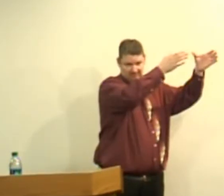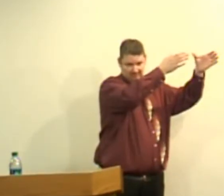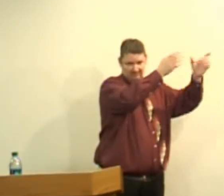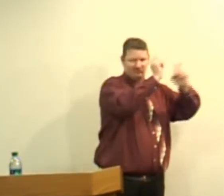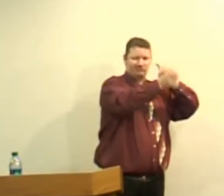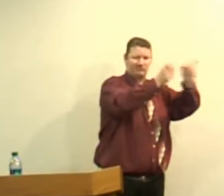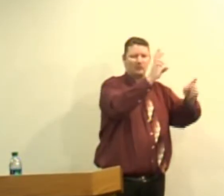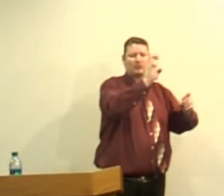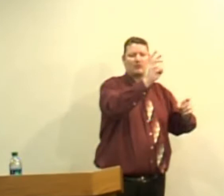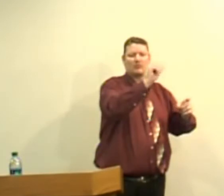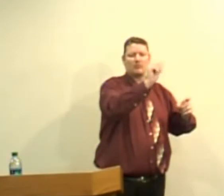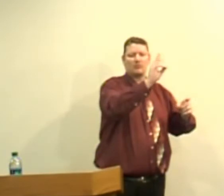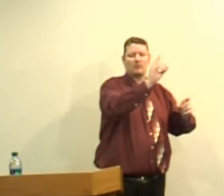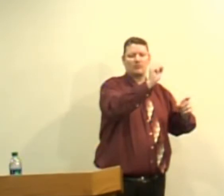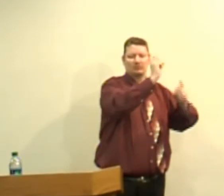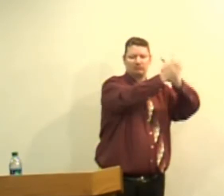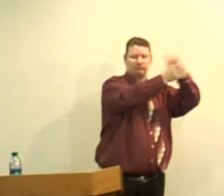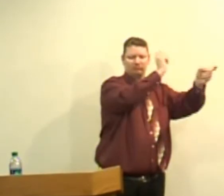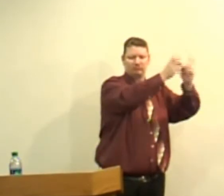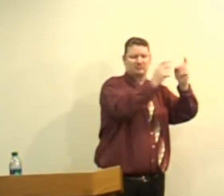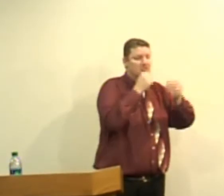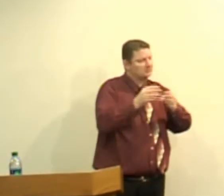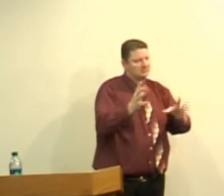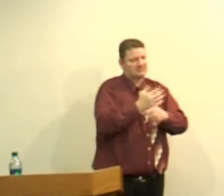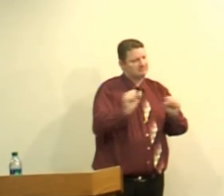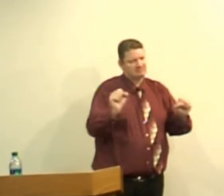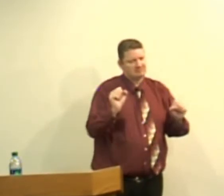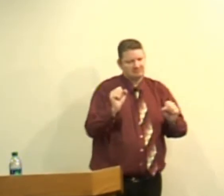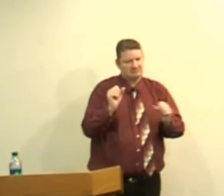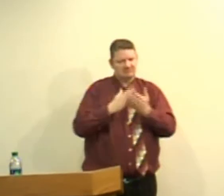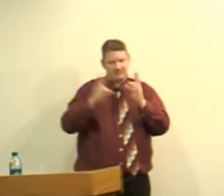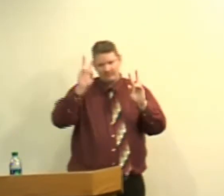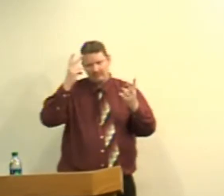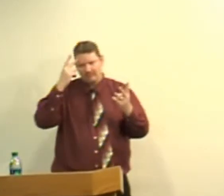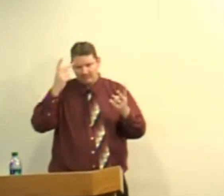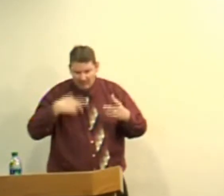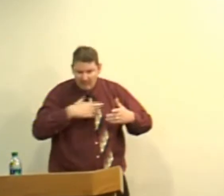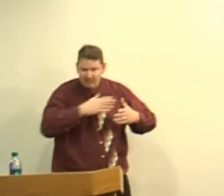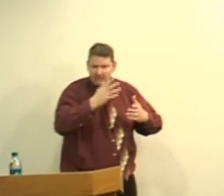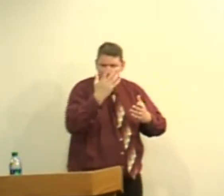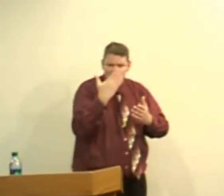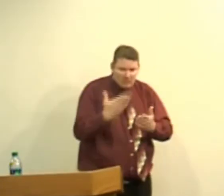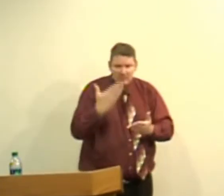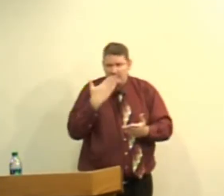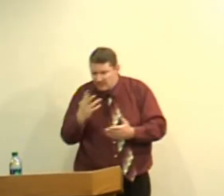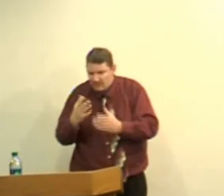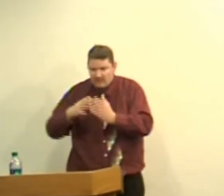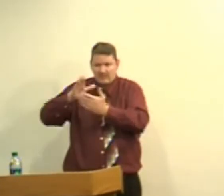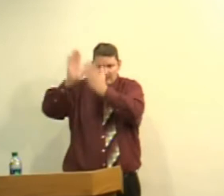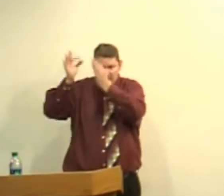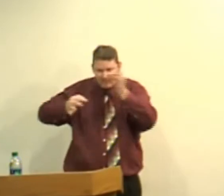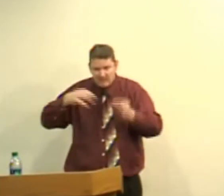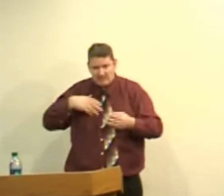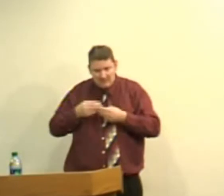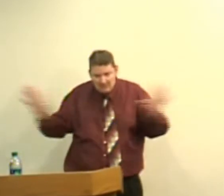up into heaven in their judgment. They will be given their rewards. There will be no